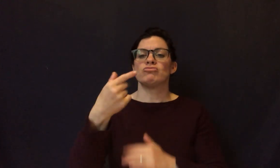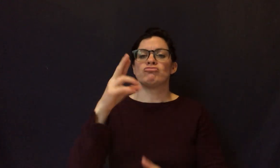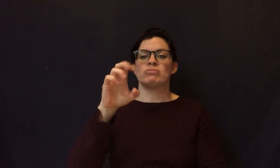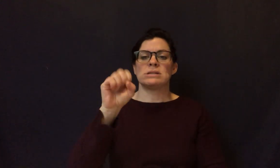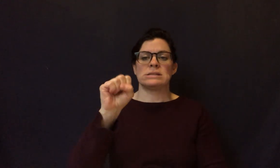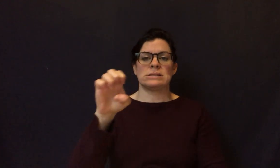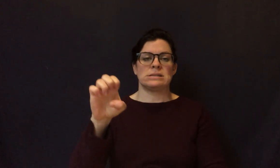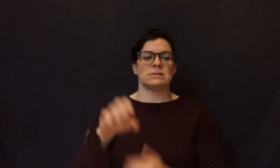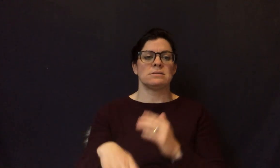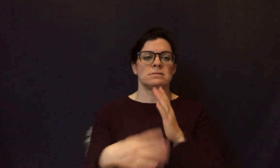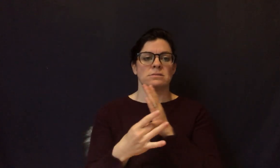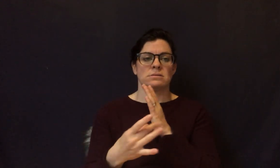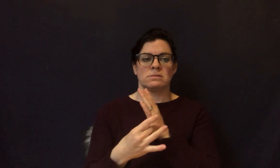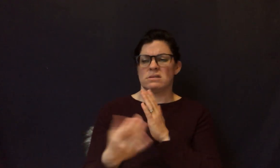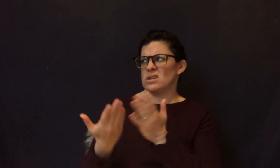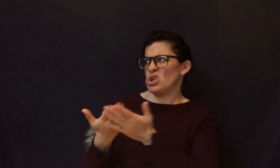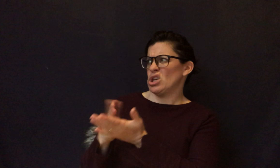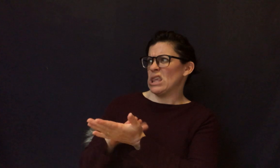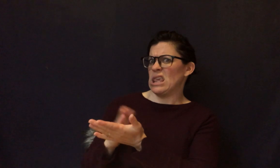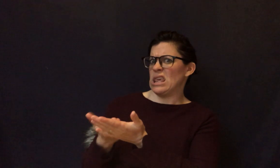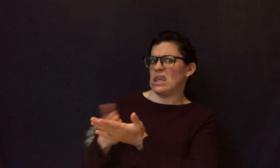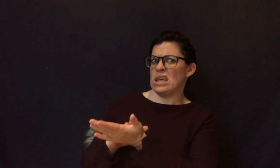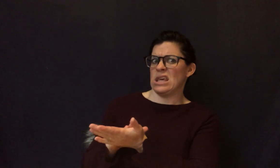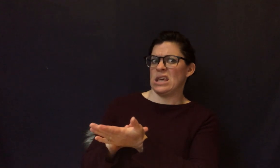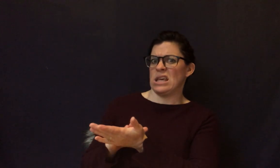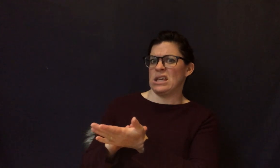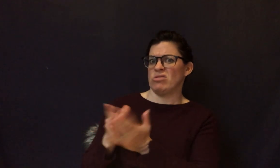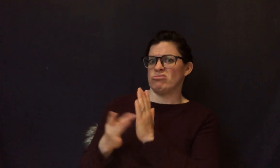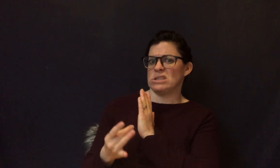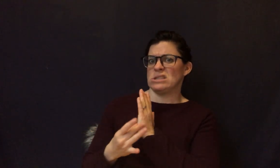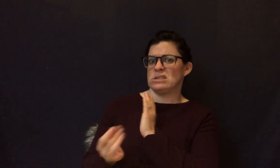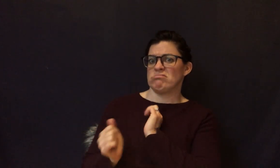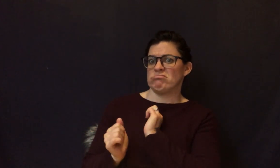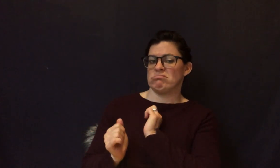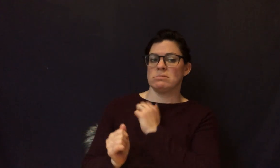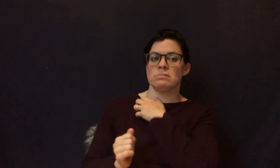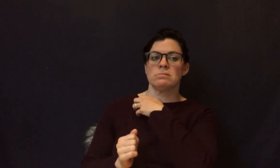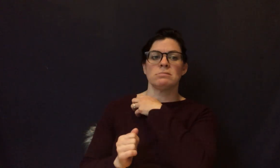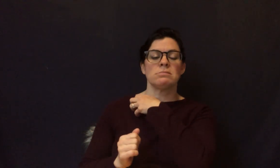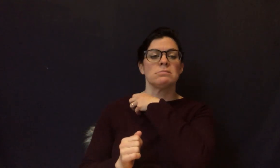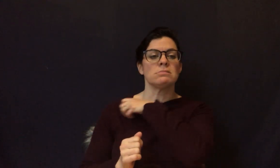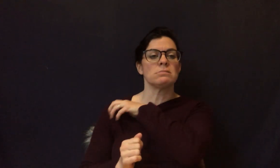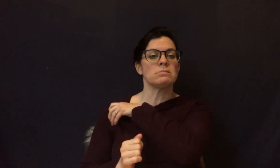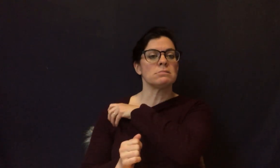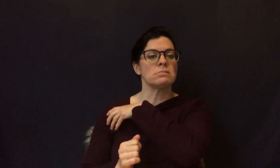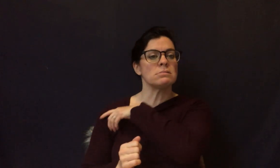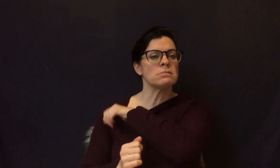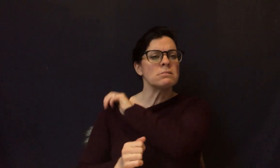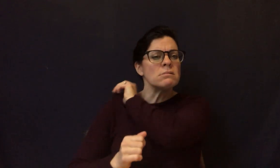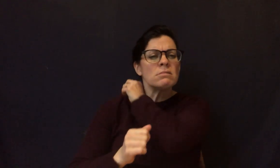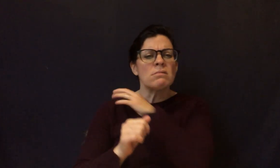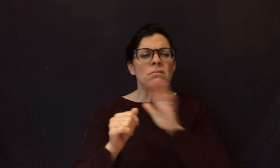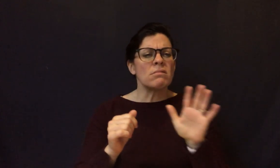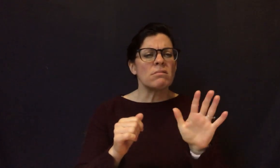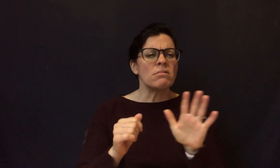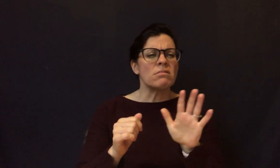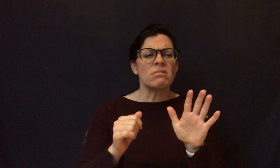No, that's C. That's a C. Yo, whoa. Who's talking with you, Malachi? I was on the phone. Okay.